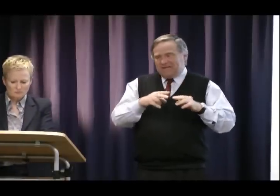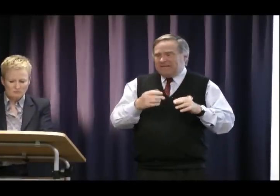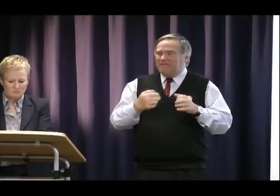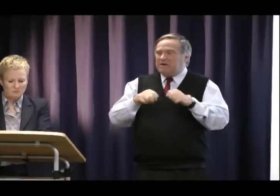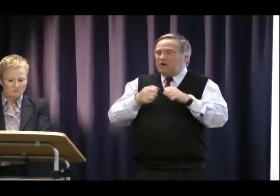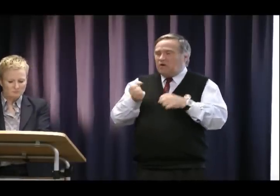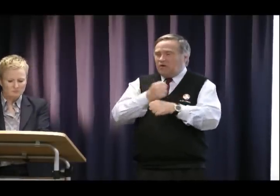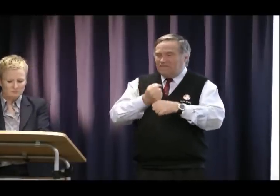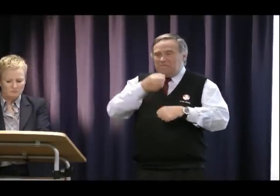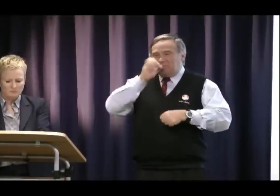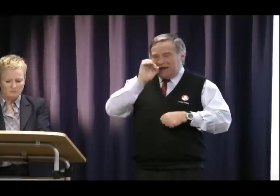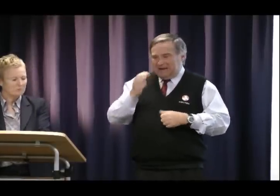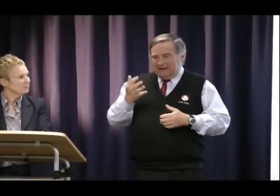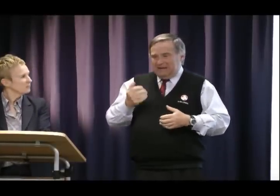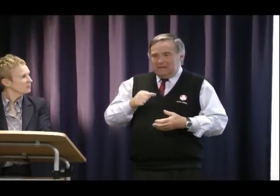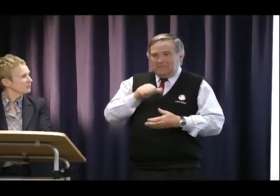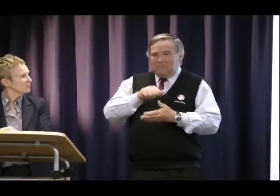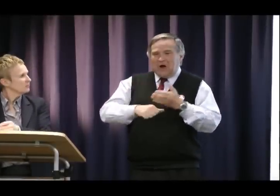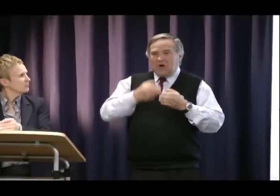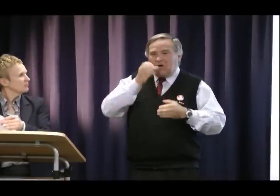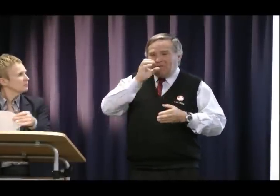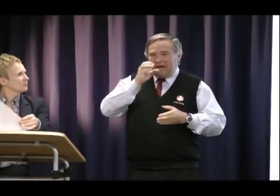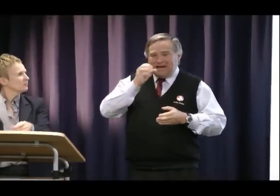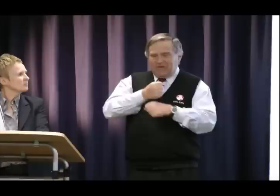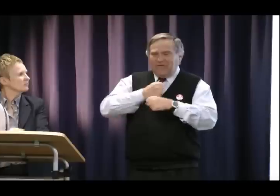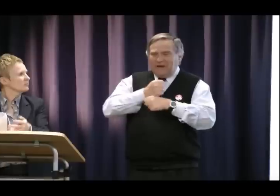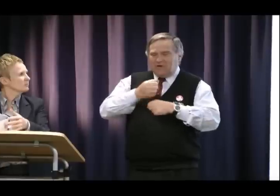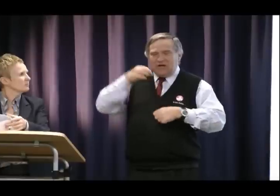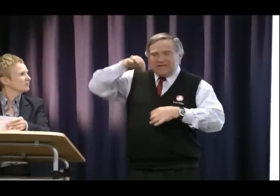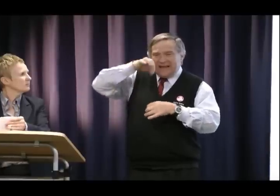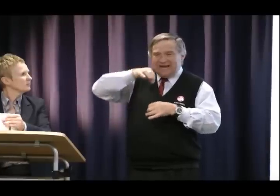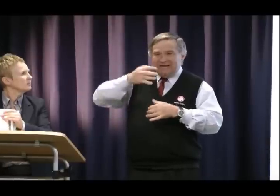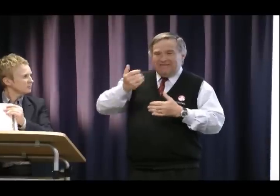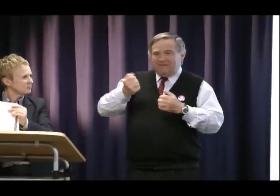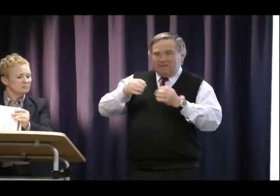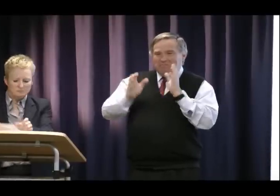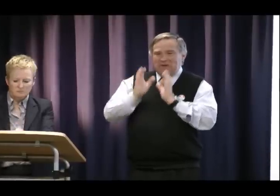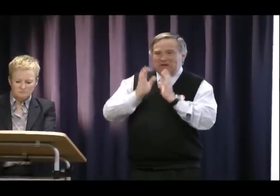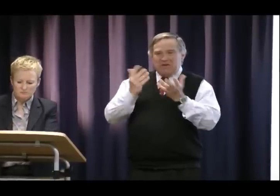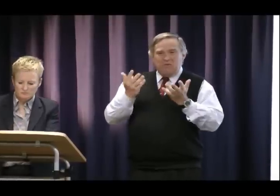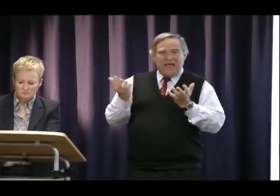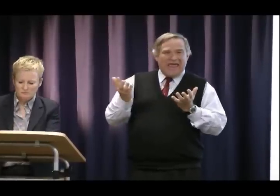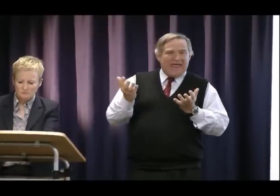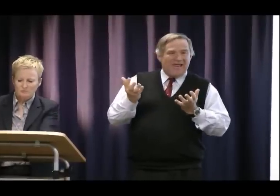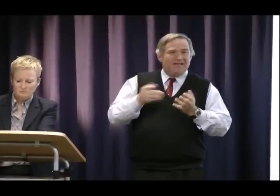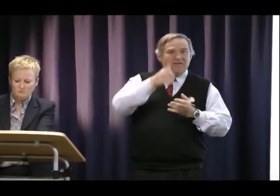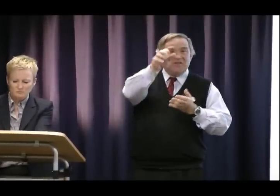staff. Have a coffee break.